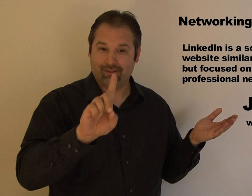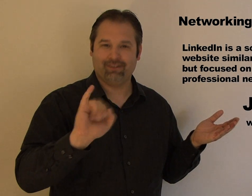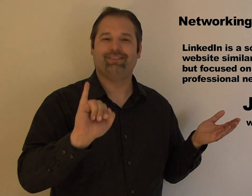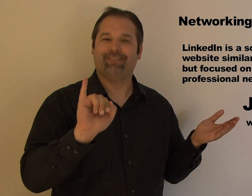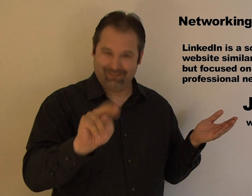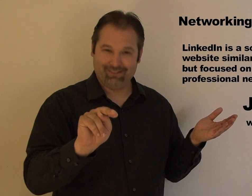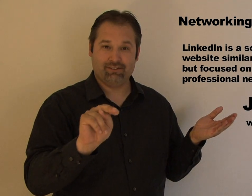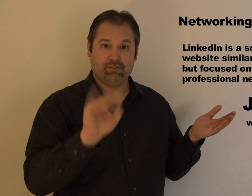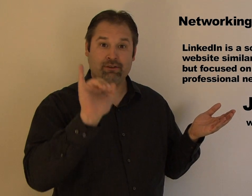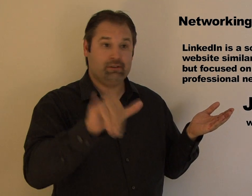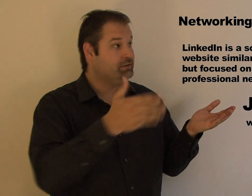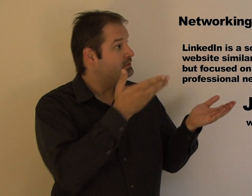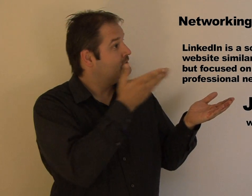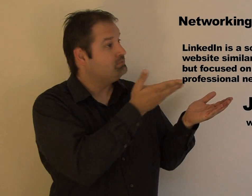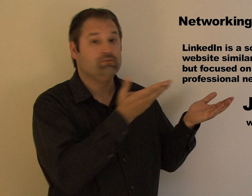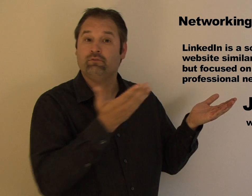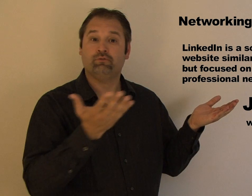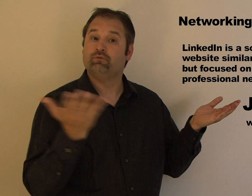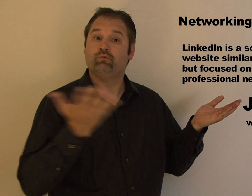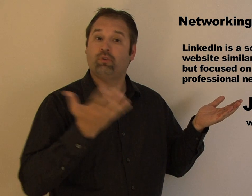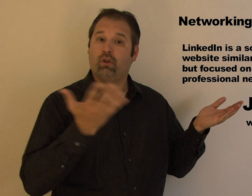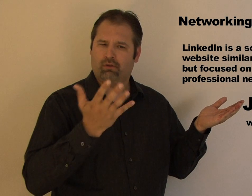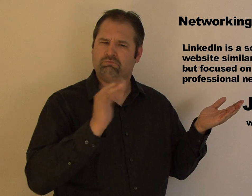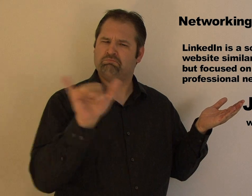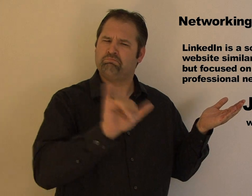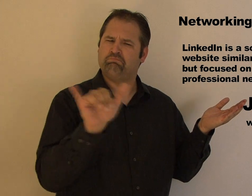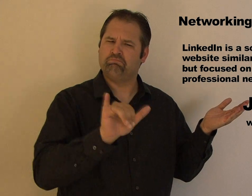LinkedIn is a social networking website similar to Facebook.